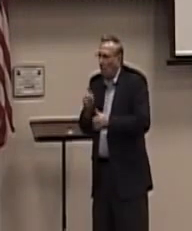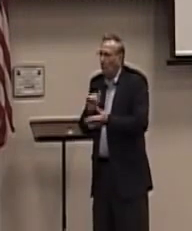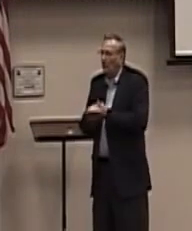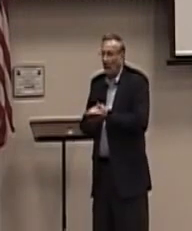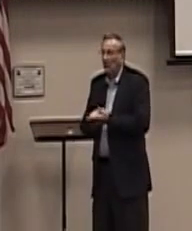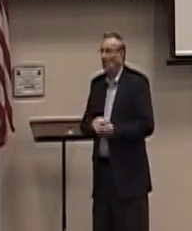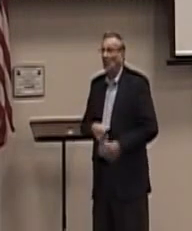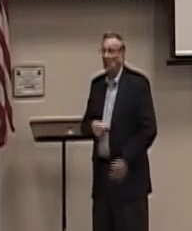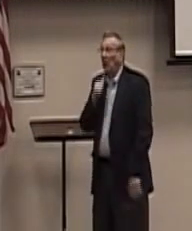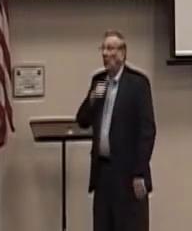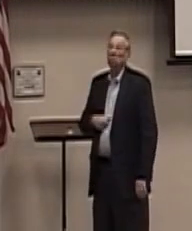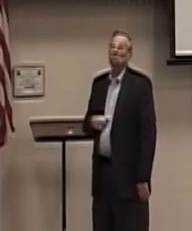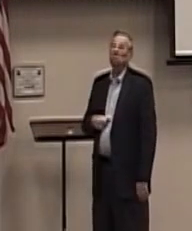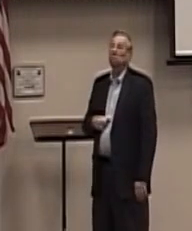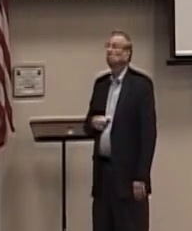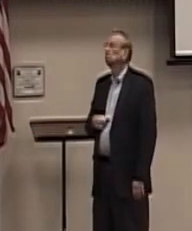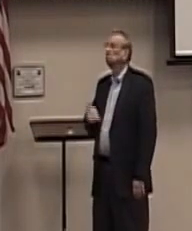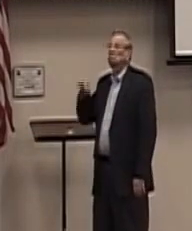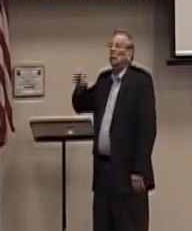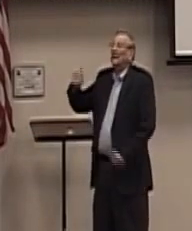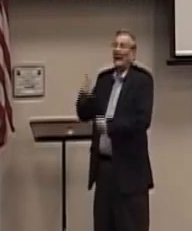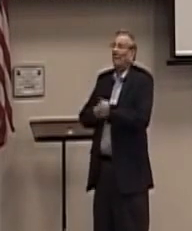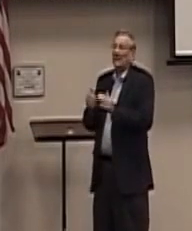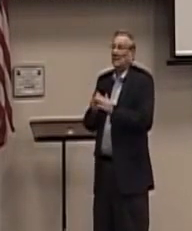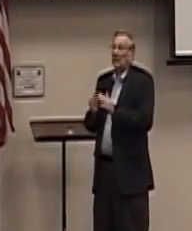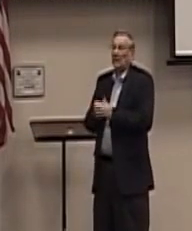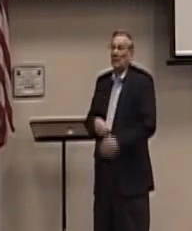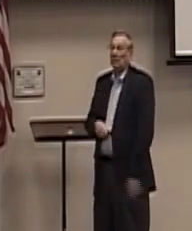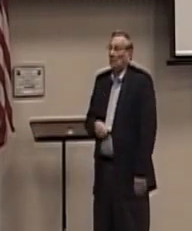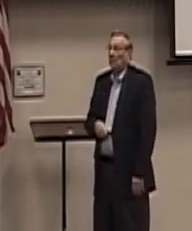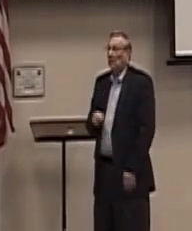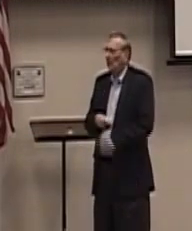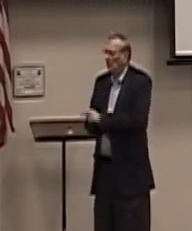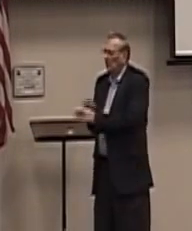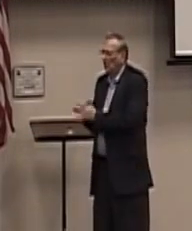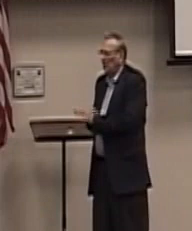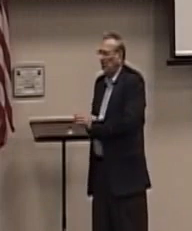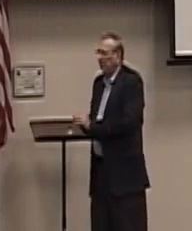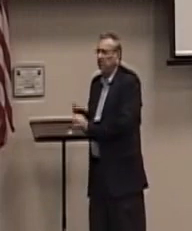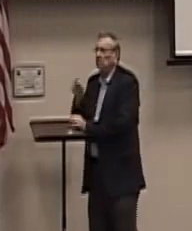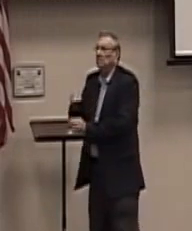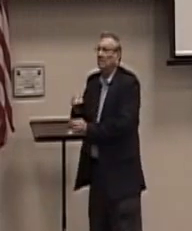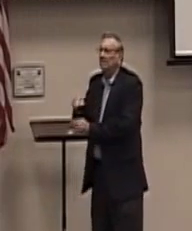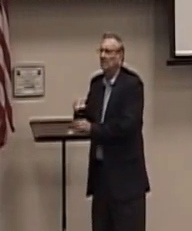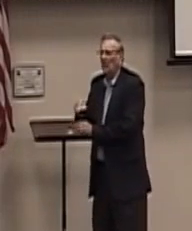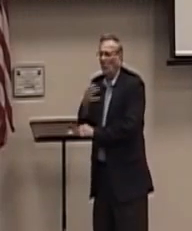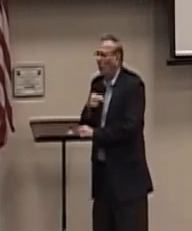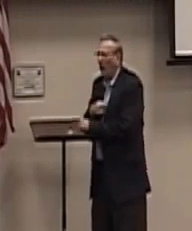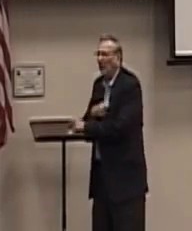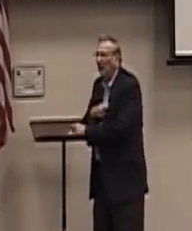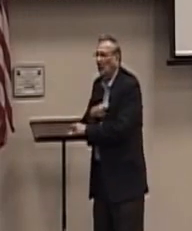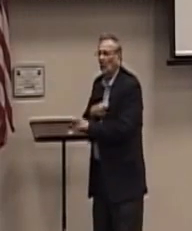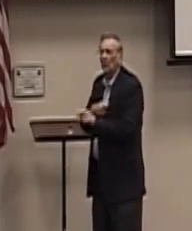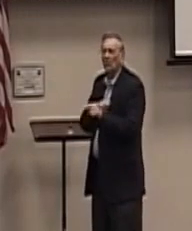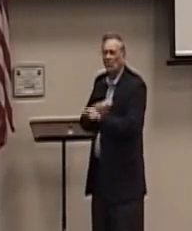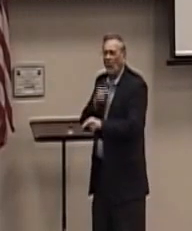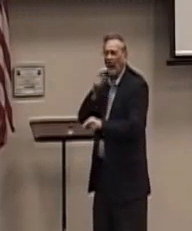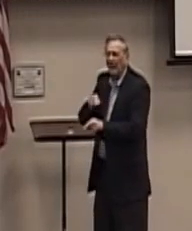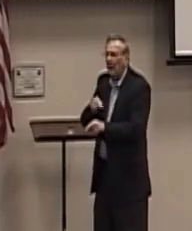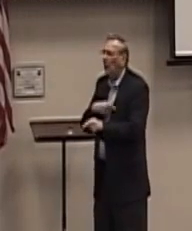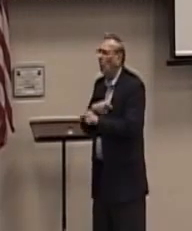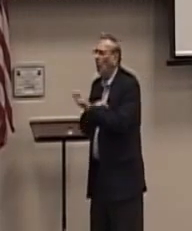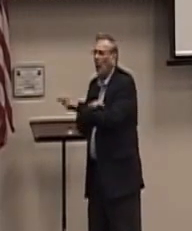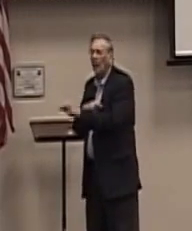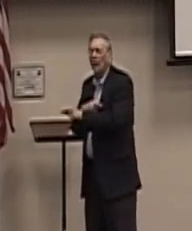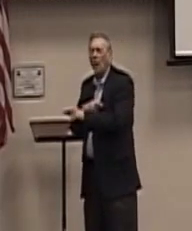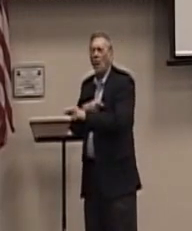didn't just preach in every city he came to. He skipped some. Well, Paul, why did you skip this village or this city? Is it because